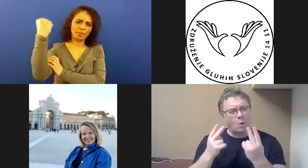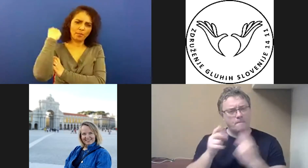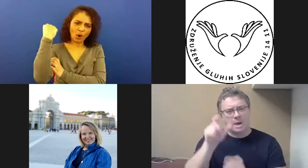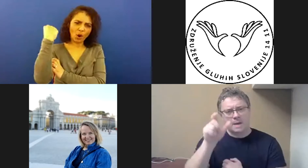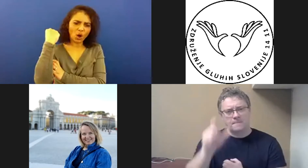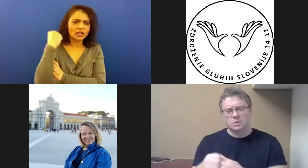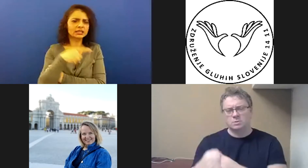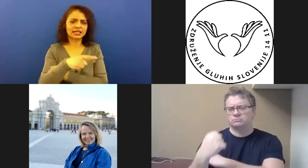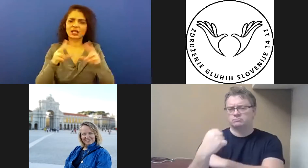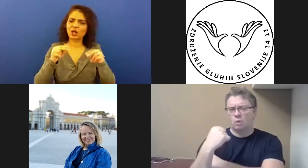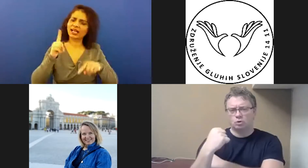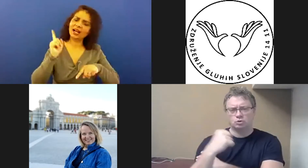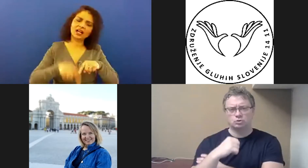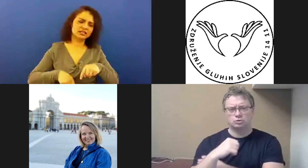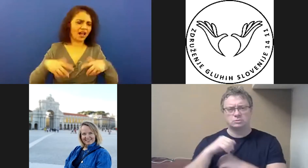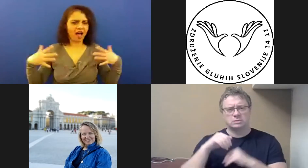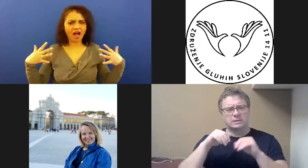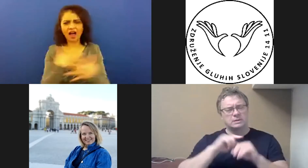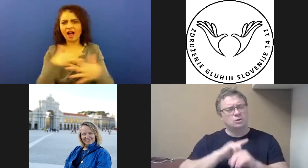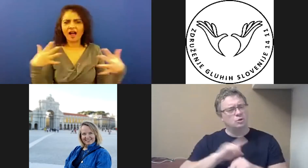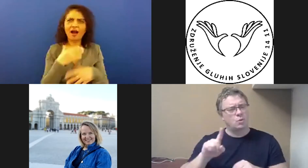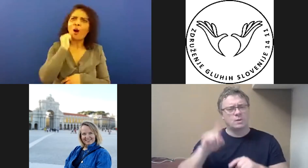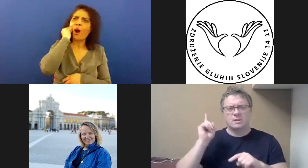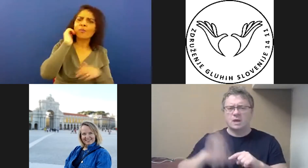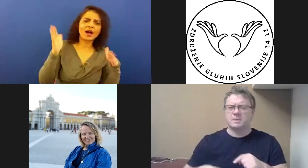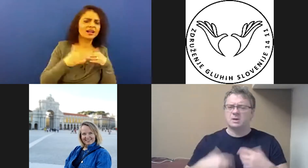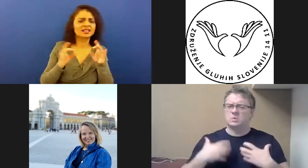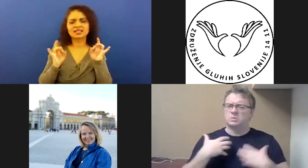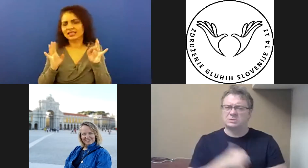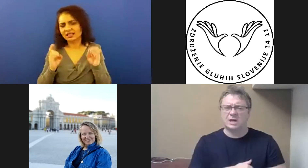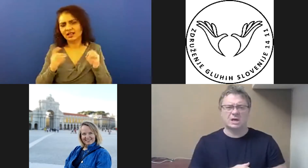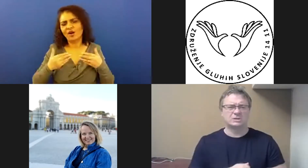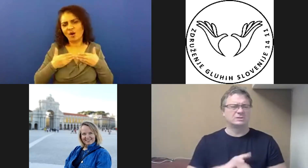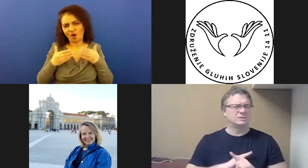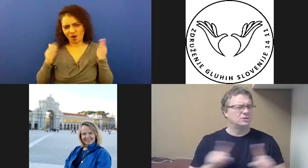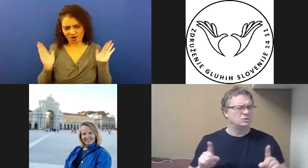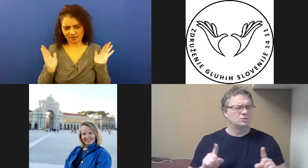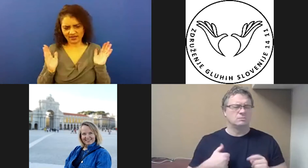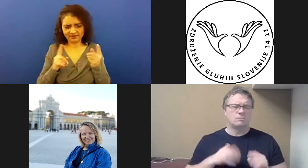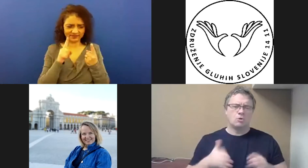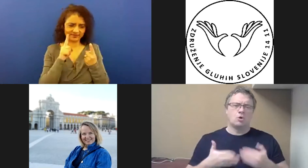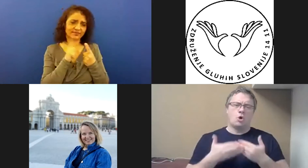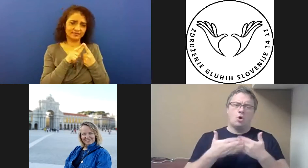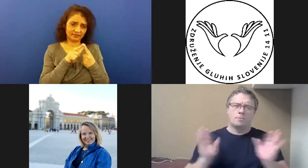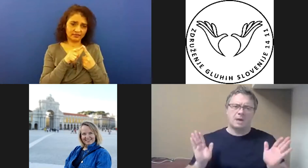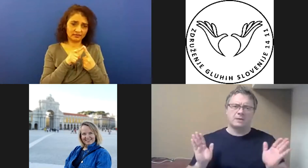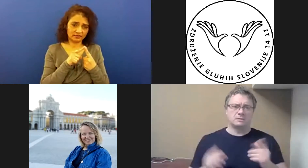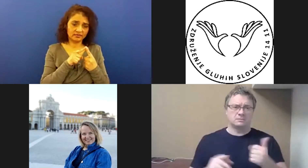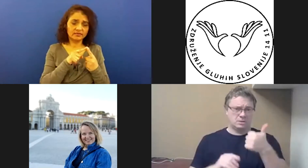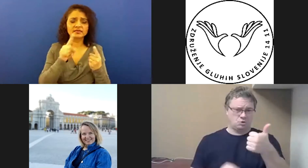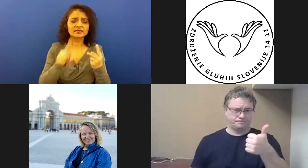told me, Ruva, it's very important that you stay in